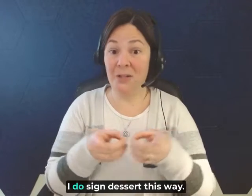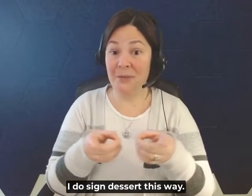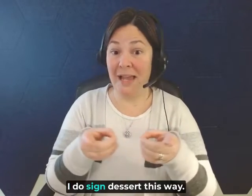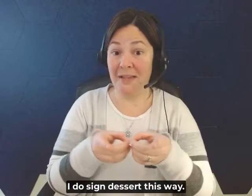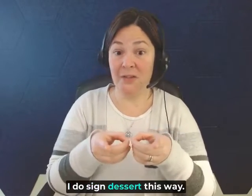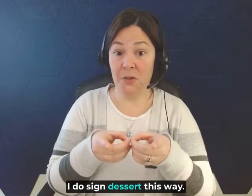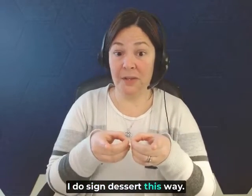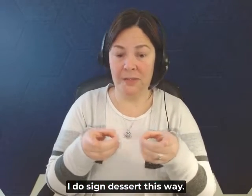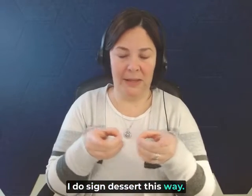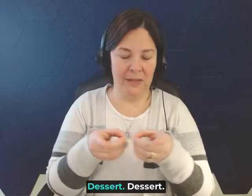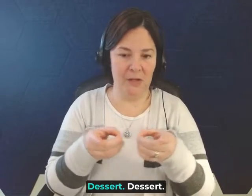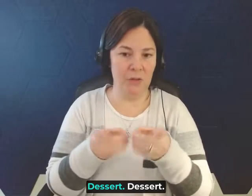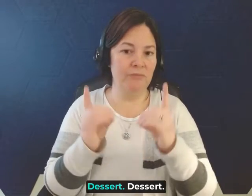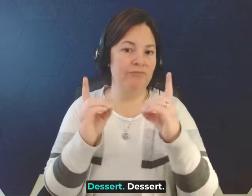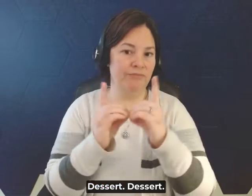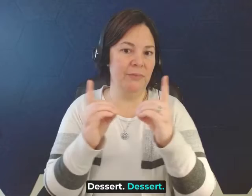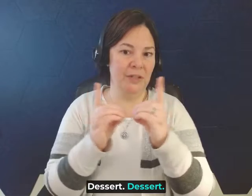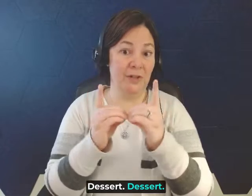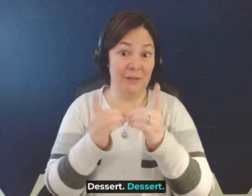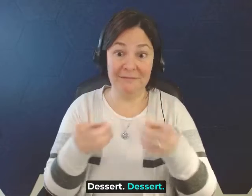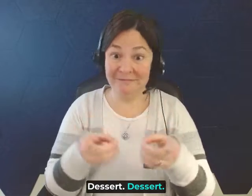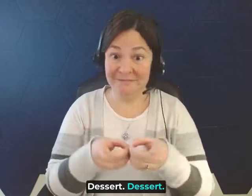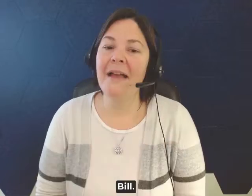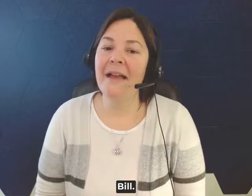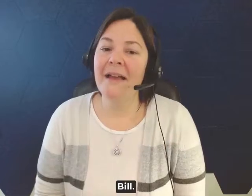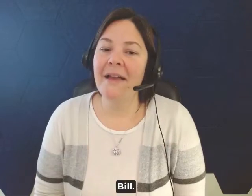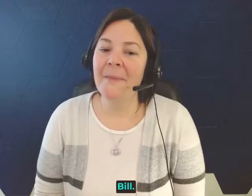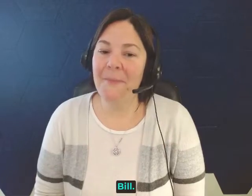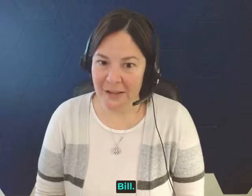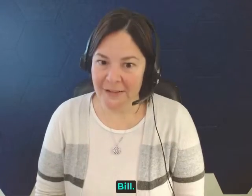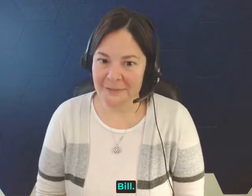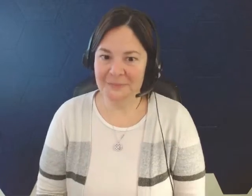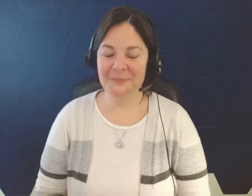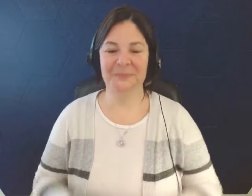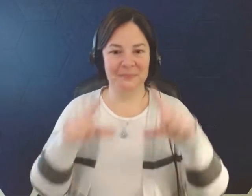sign dessert this way. Dessert, dessert. Bill.